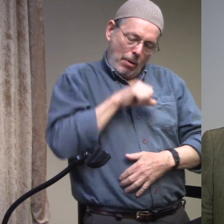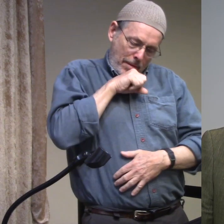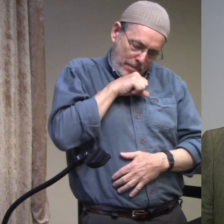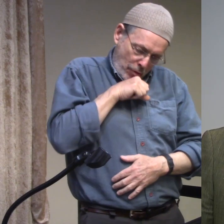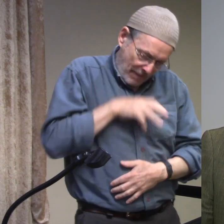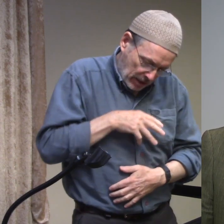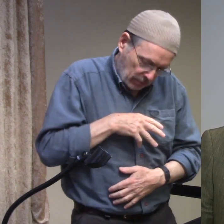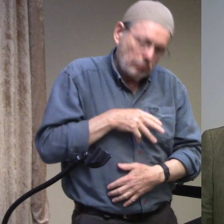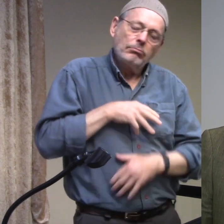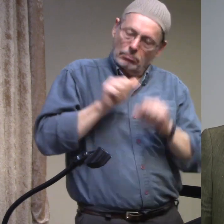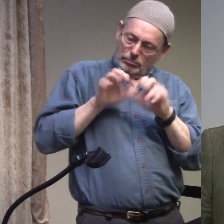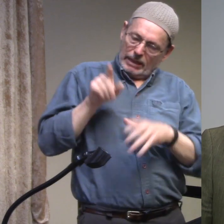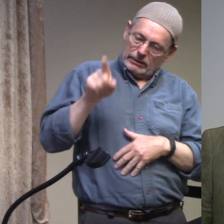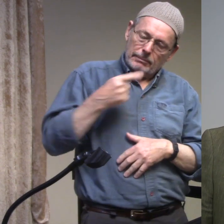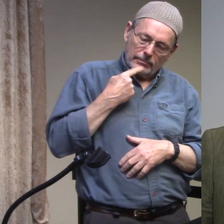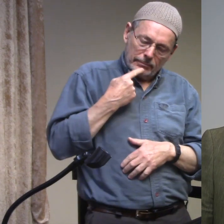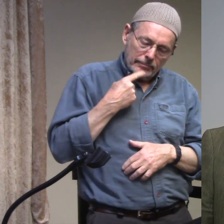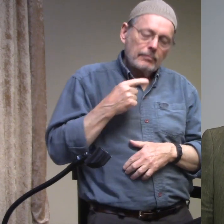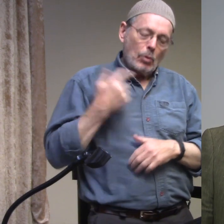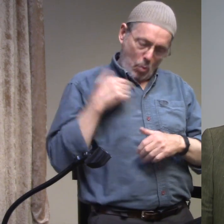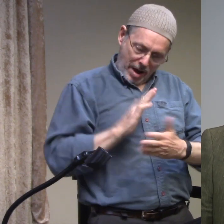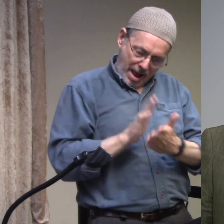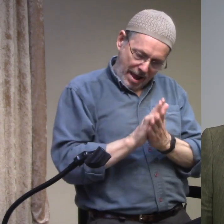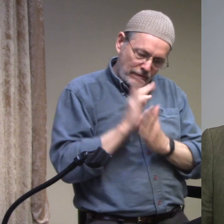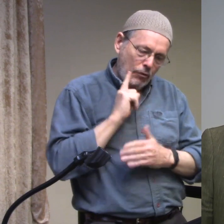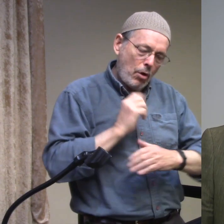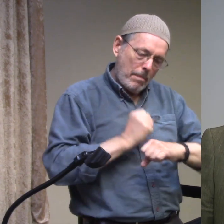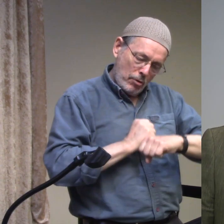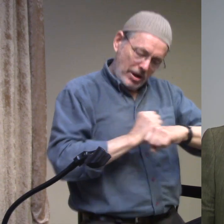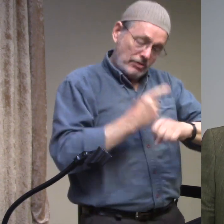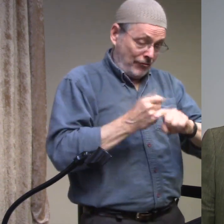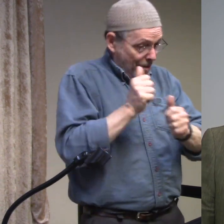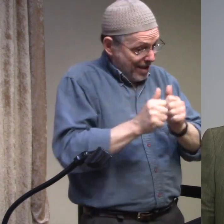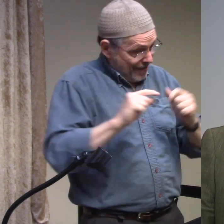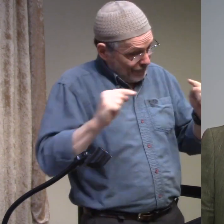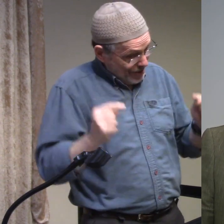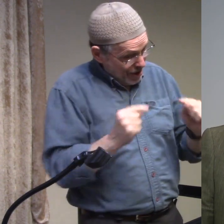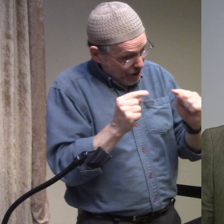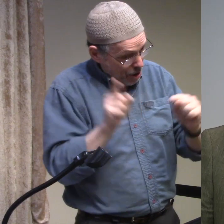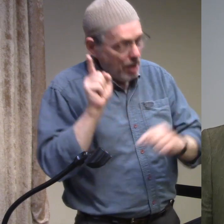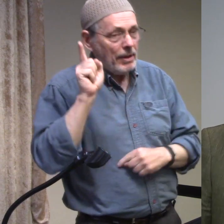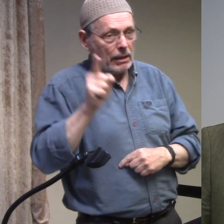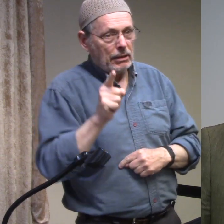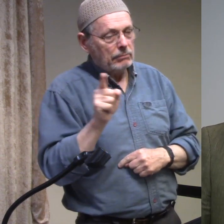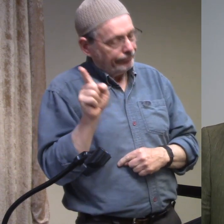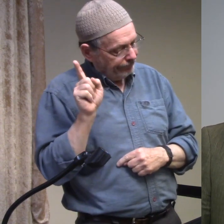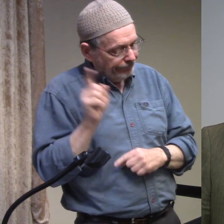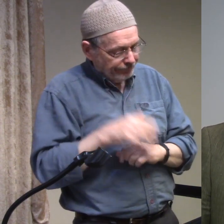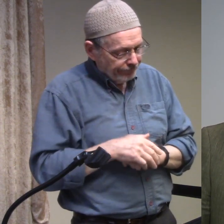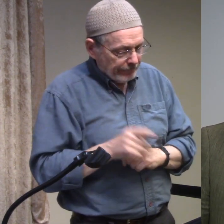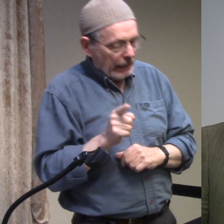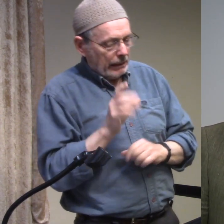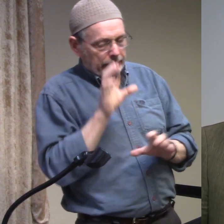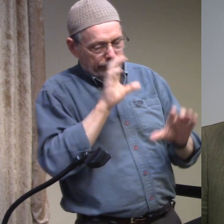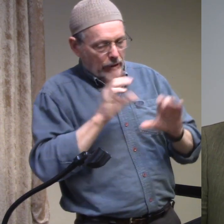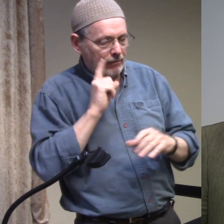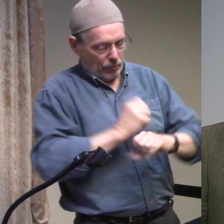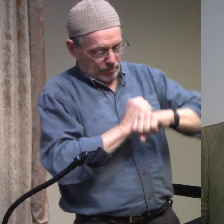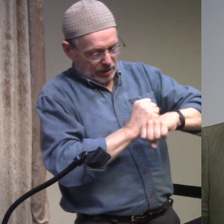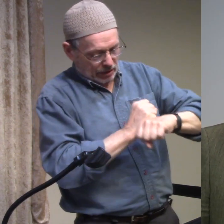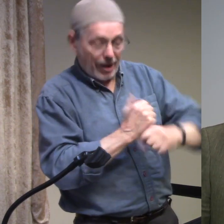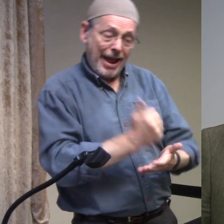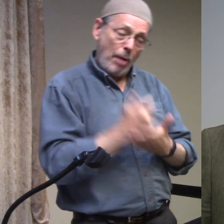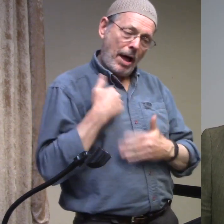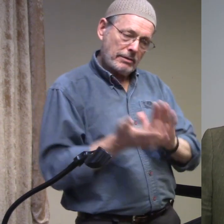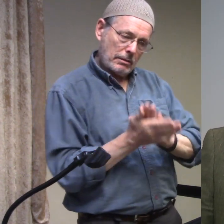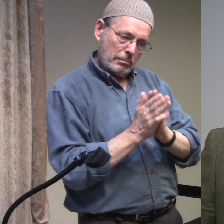Muhammad Sallallahu Alaihi Wasallam asked you for. And we seek protection from every harm that he sought protection from. Ya Allah, help us be people